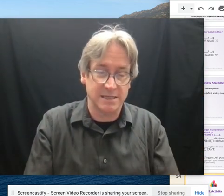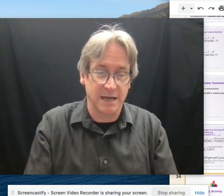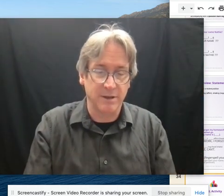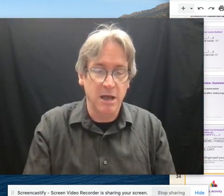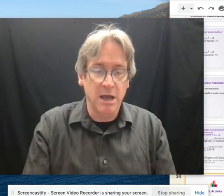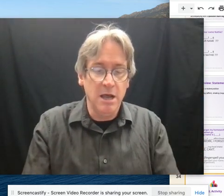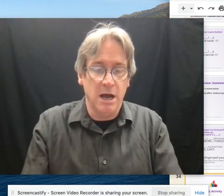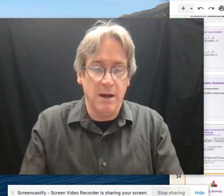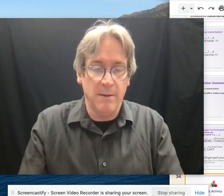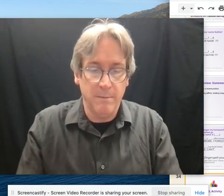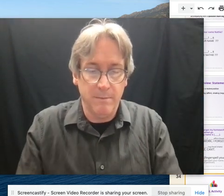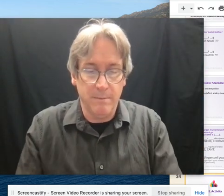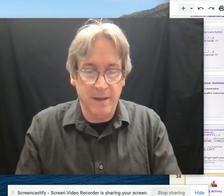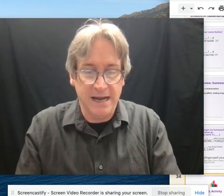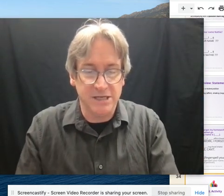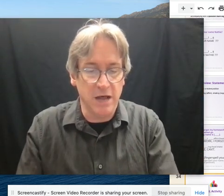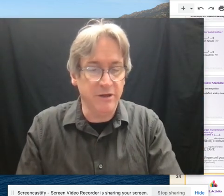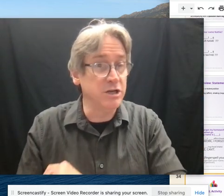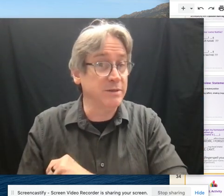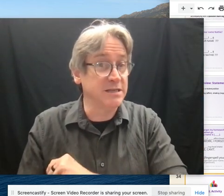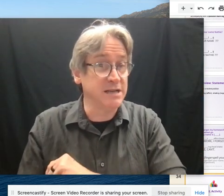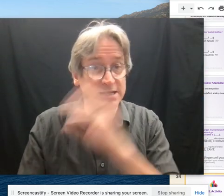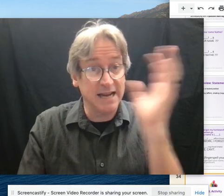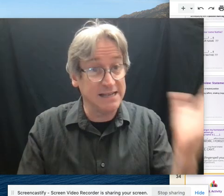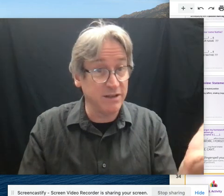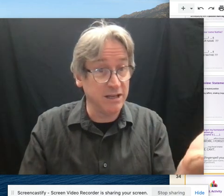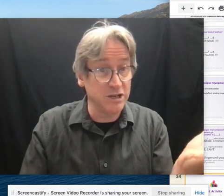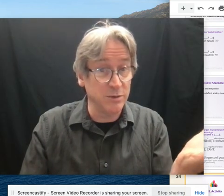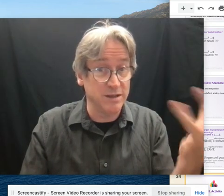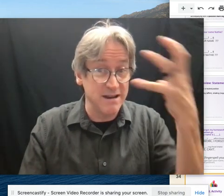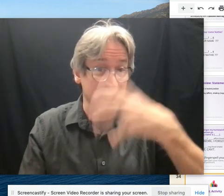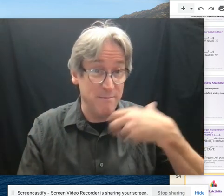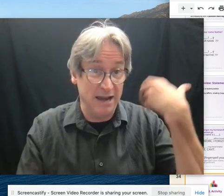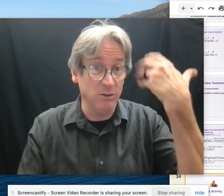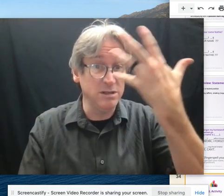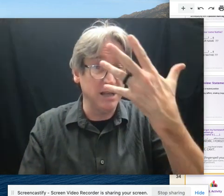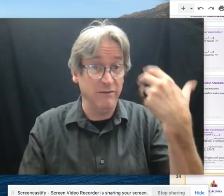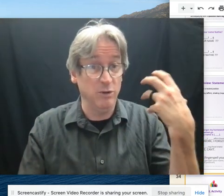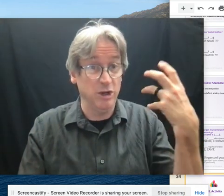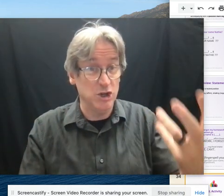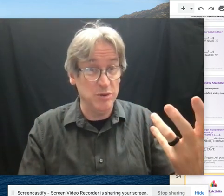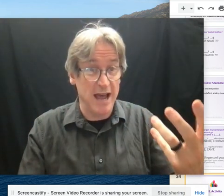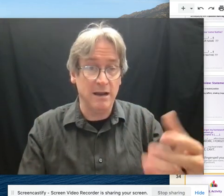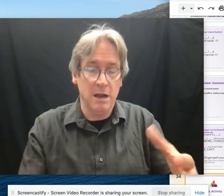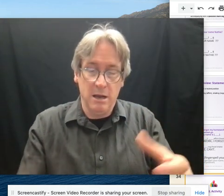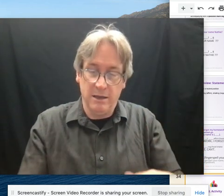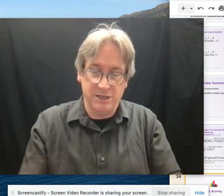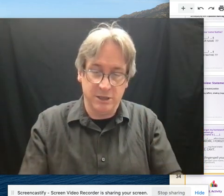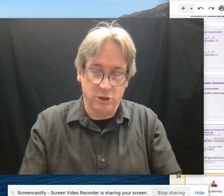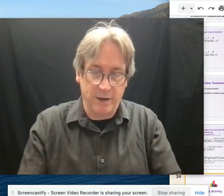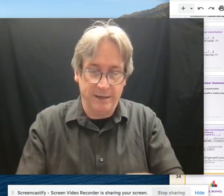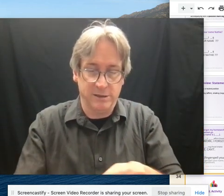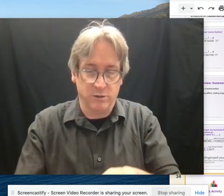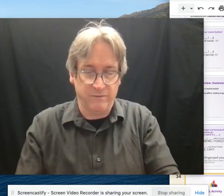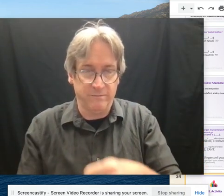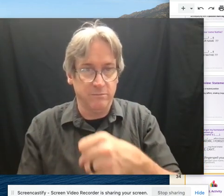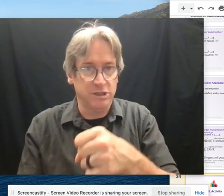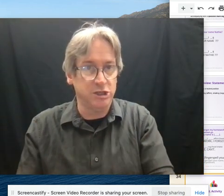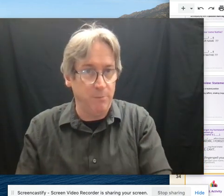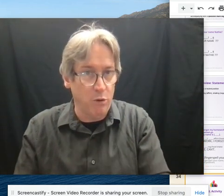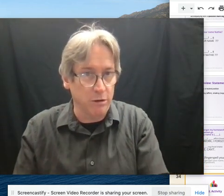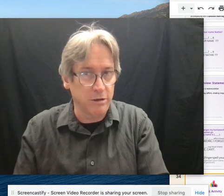is this type. It has nothing to do with the signs. It has everything to do with the non-manuals. And if you can do that, it's a great sort